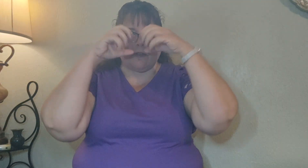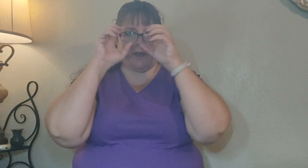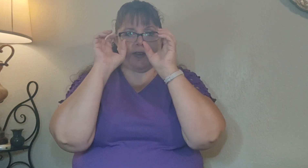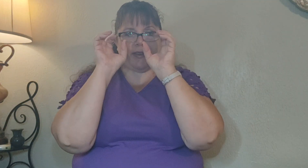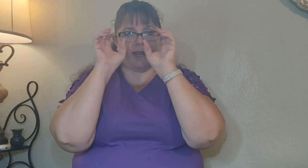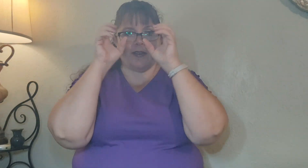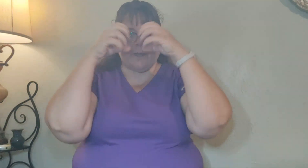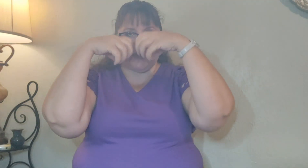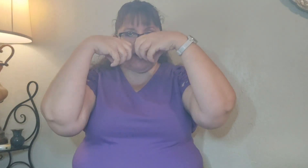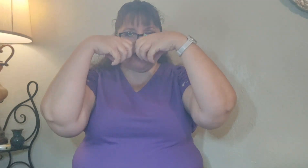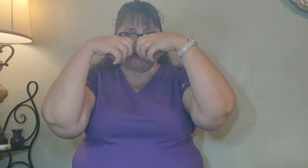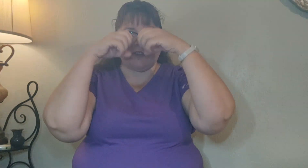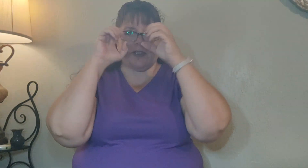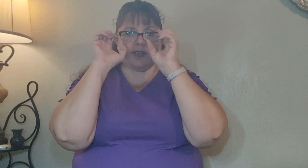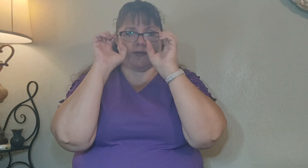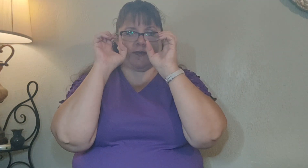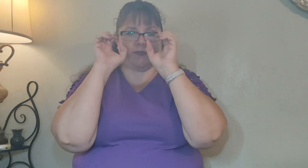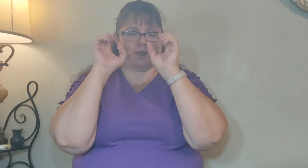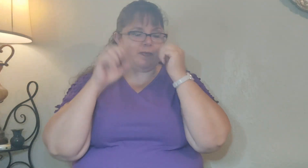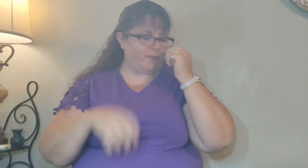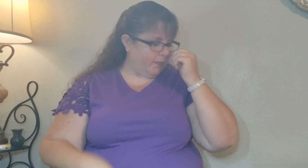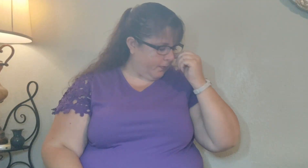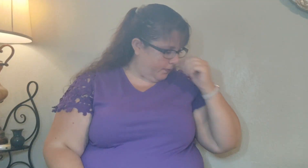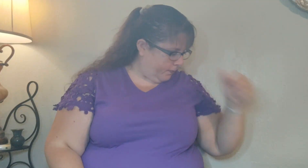turn binoculars.